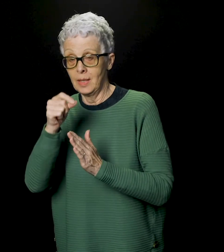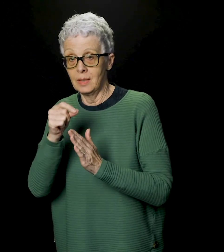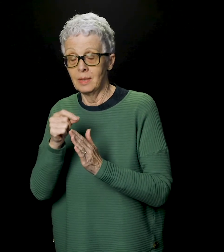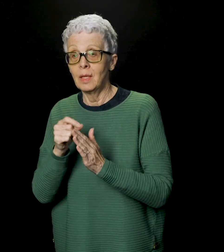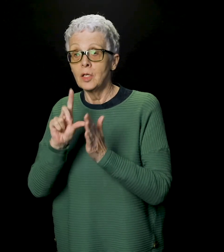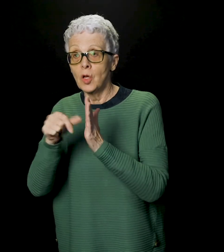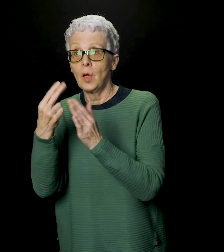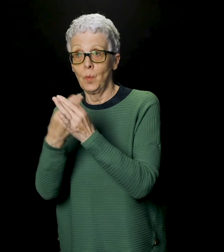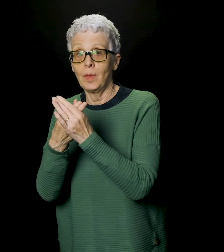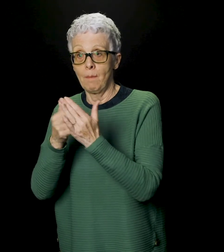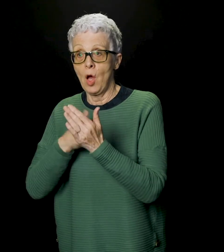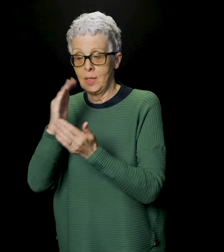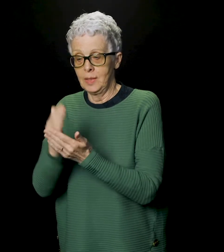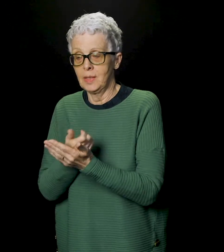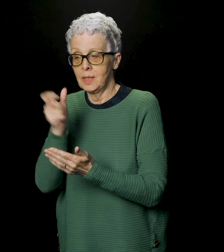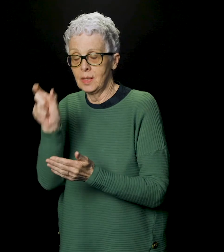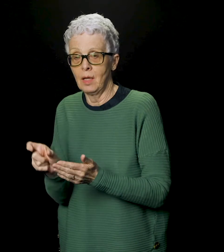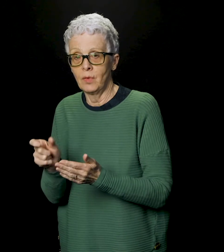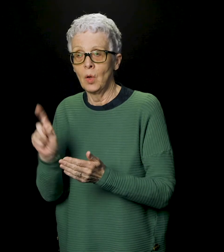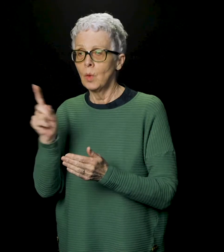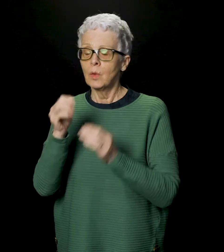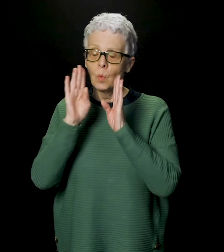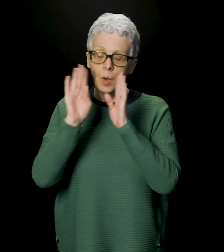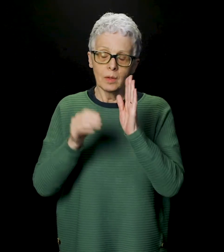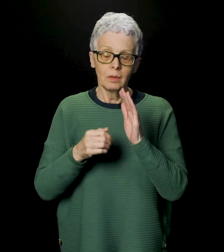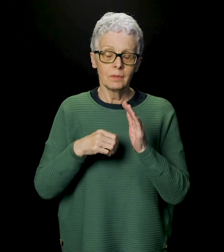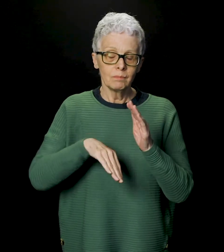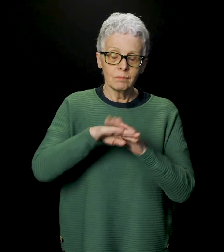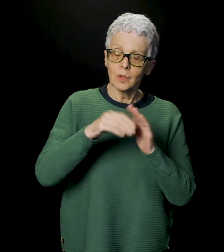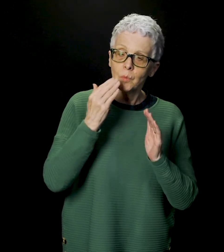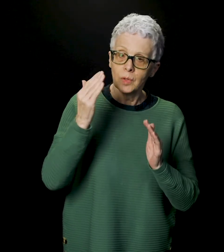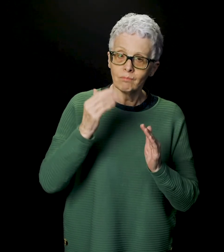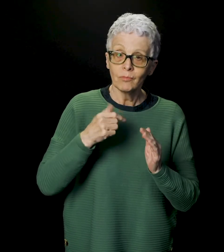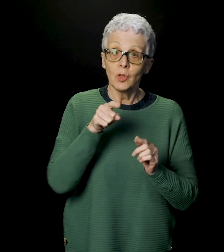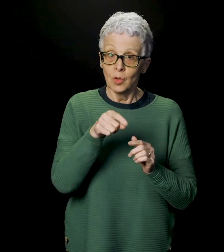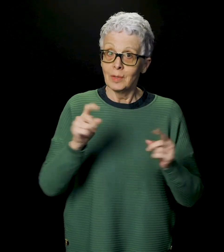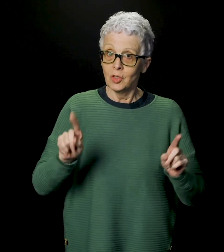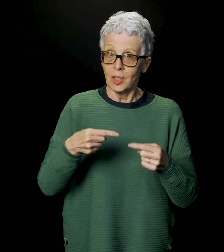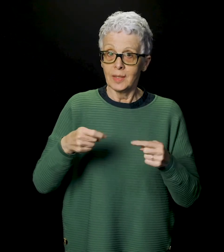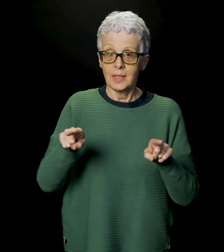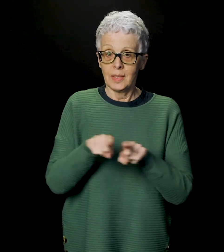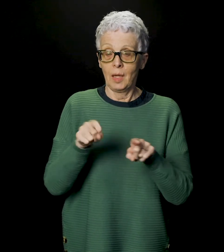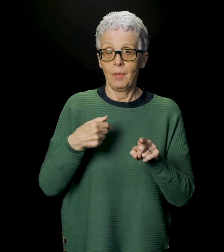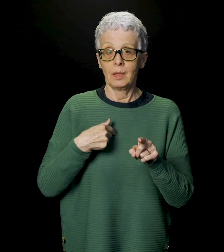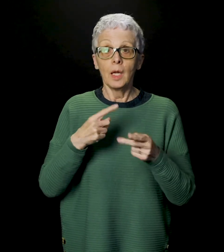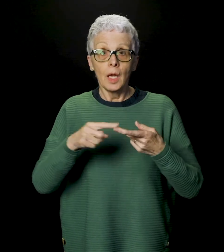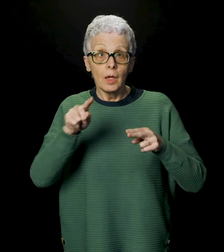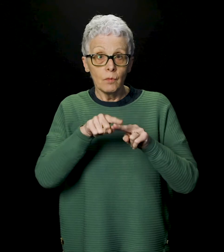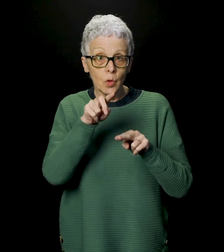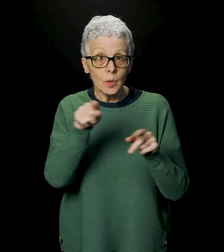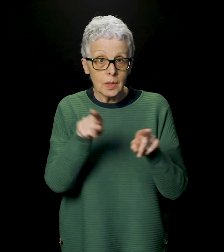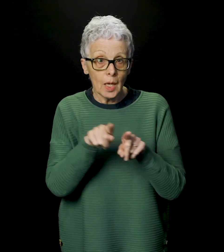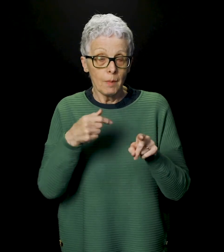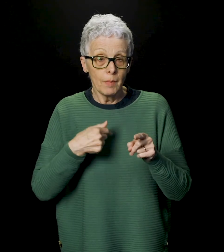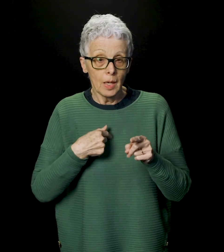Saviour. What a great message. I know you've been challenged as I have. Hey, if you are one of those people